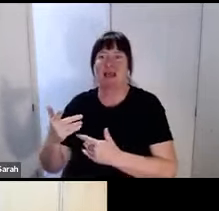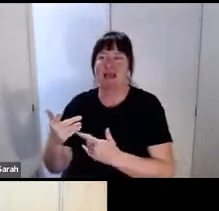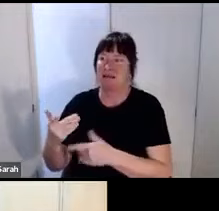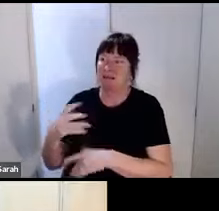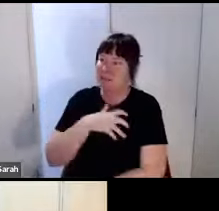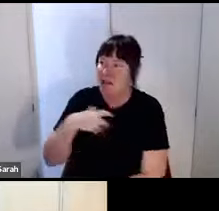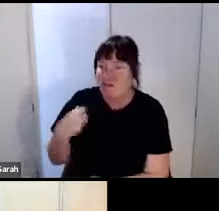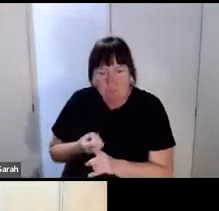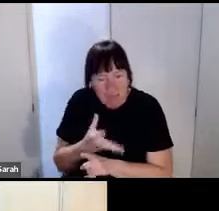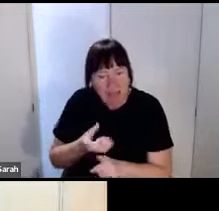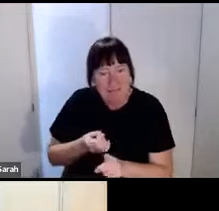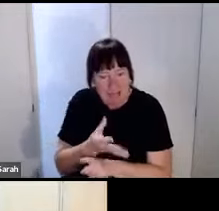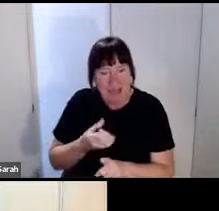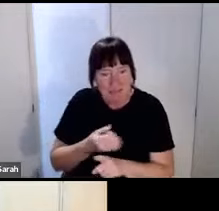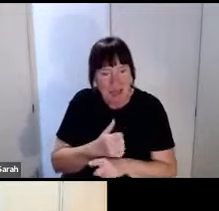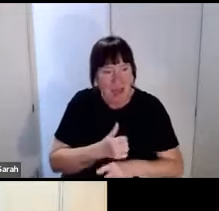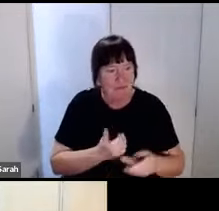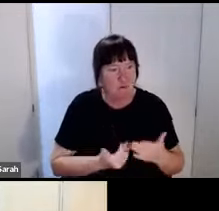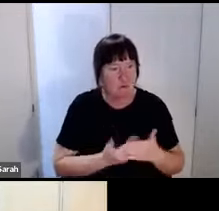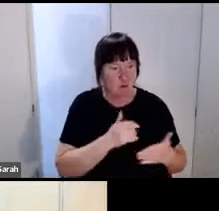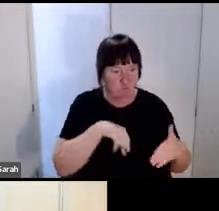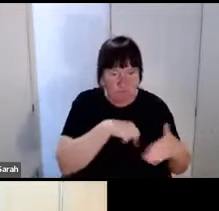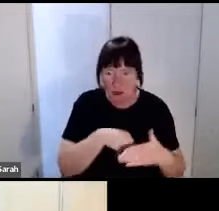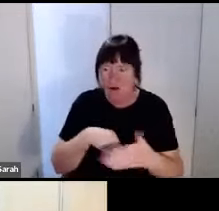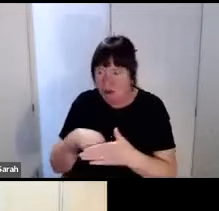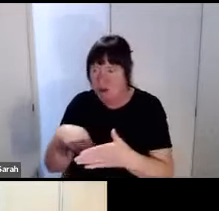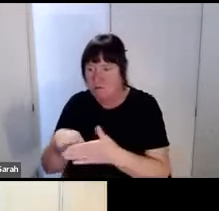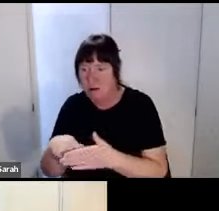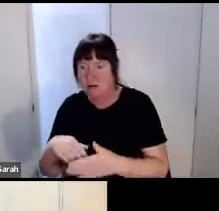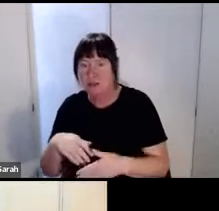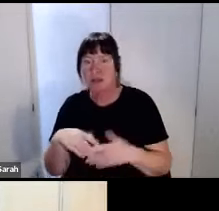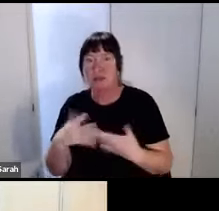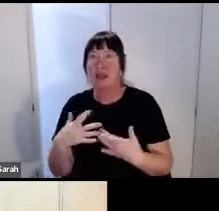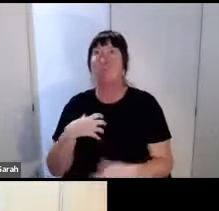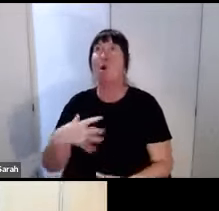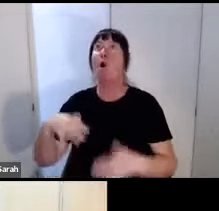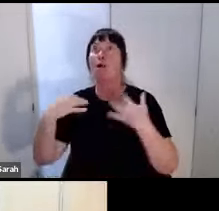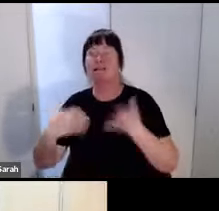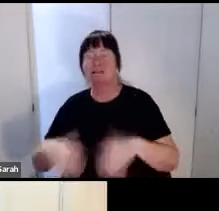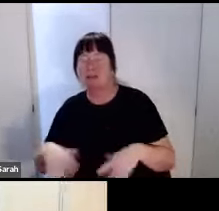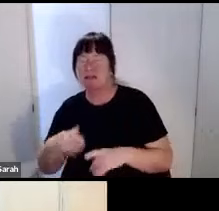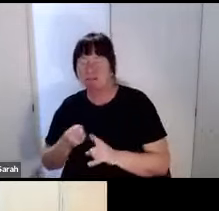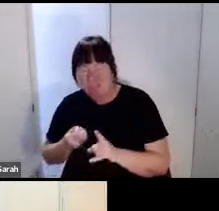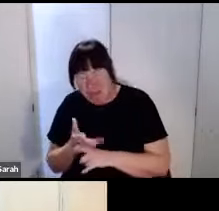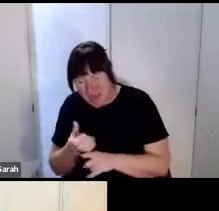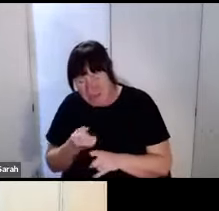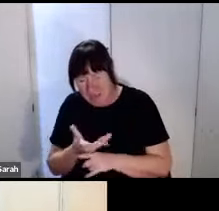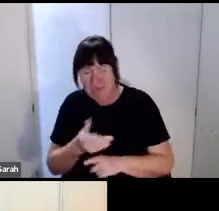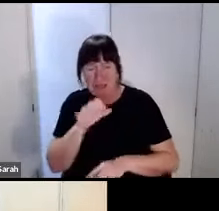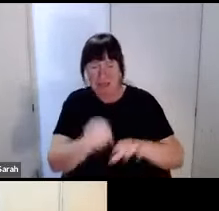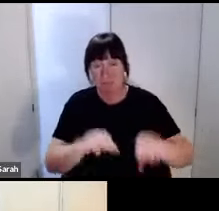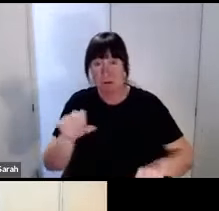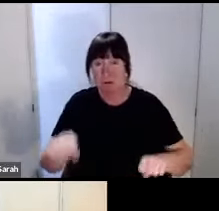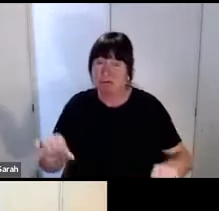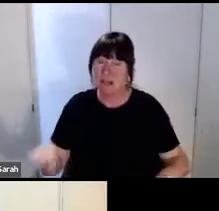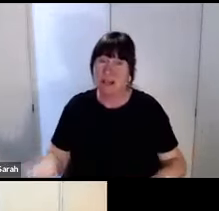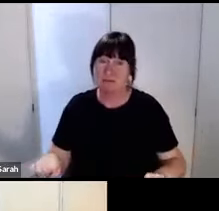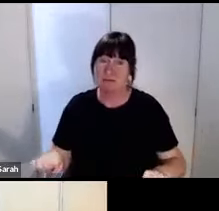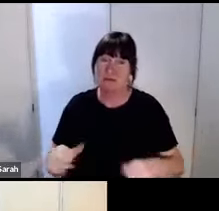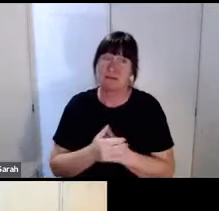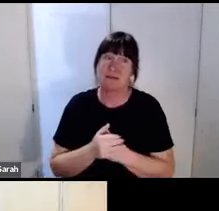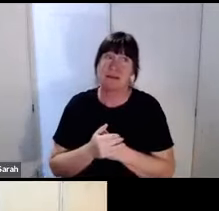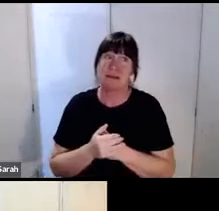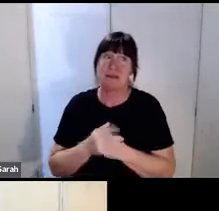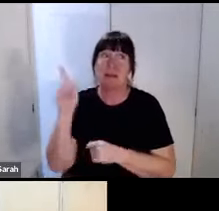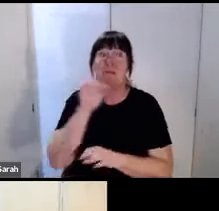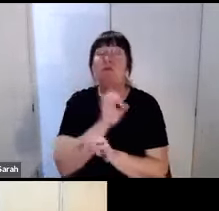10 times more to undo those barriers. You know, like, it's just what people don't get it